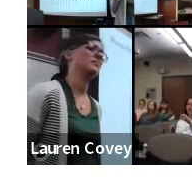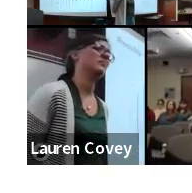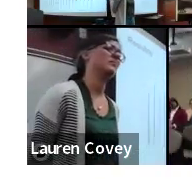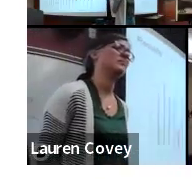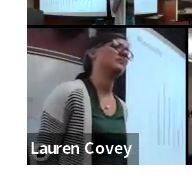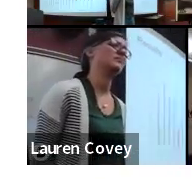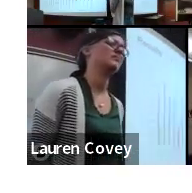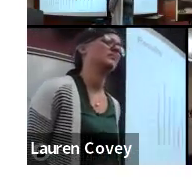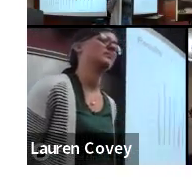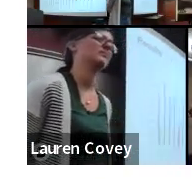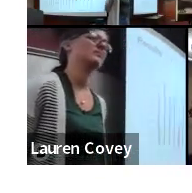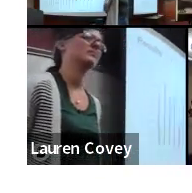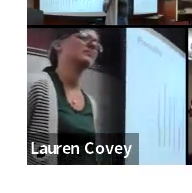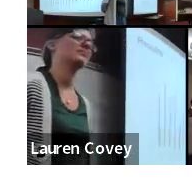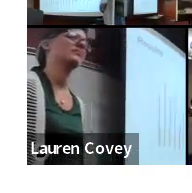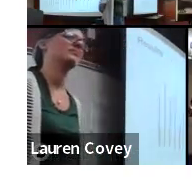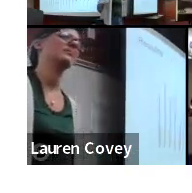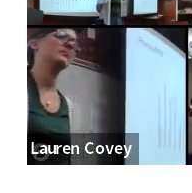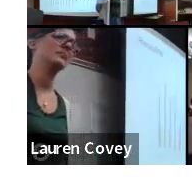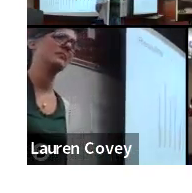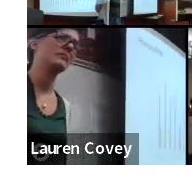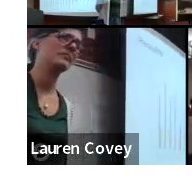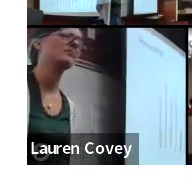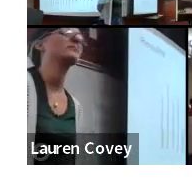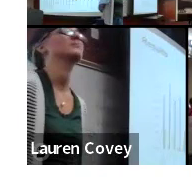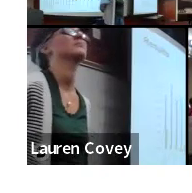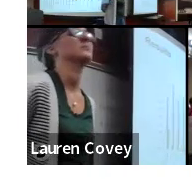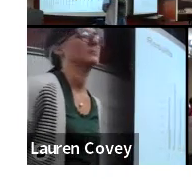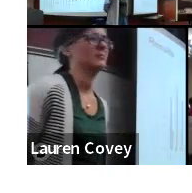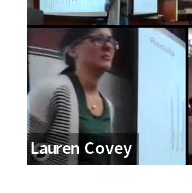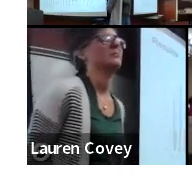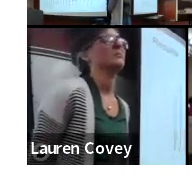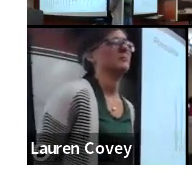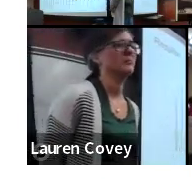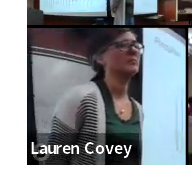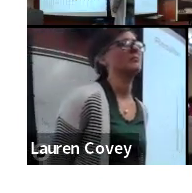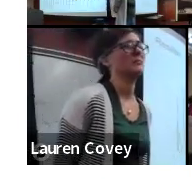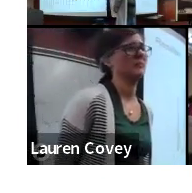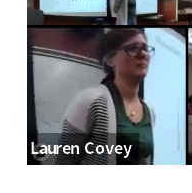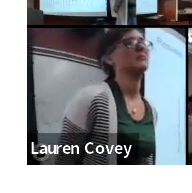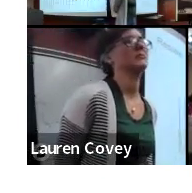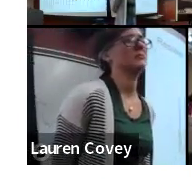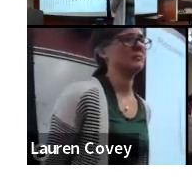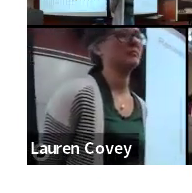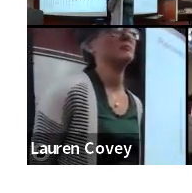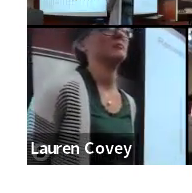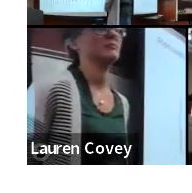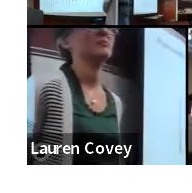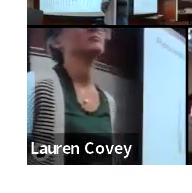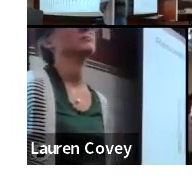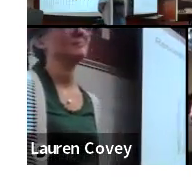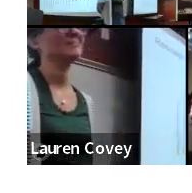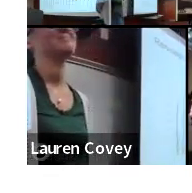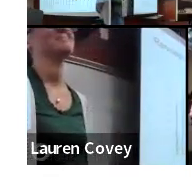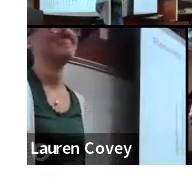recent studies show that memory constraints and syntactic constraints affect performance on theory